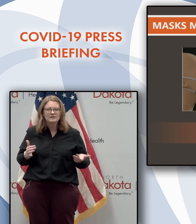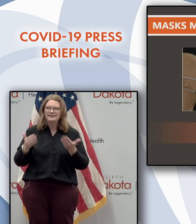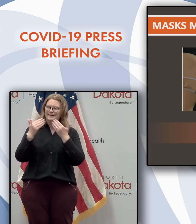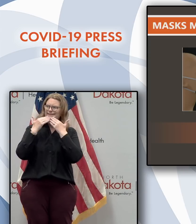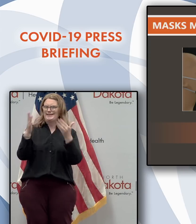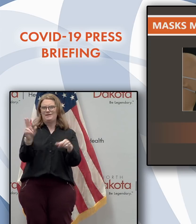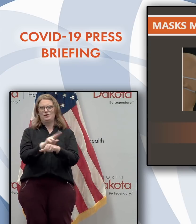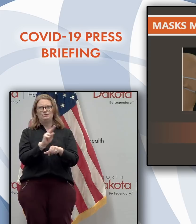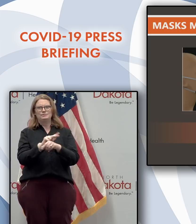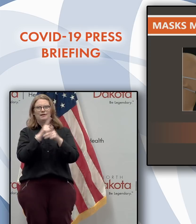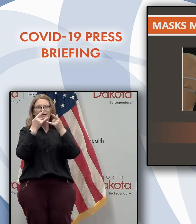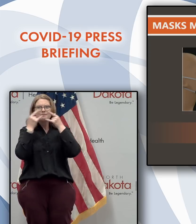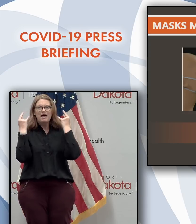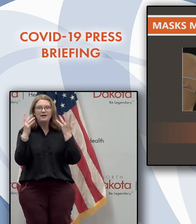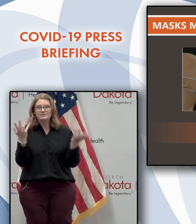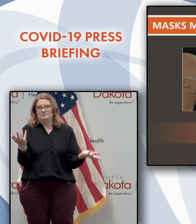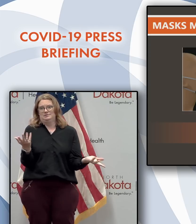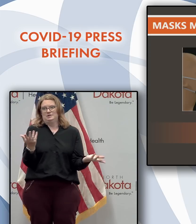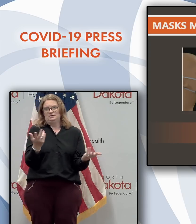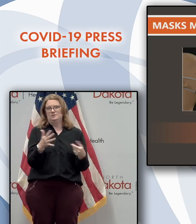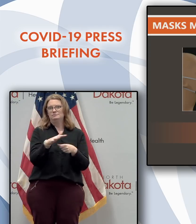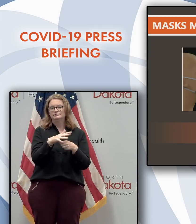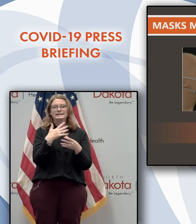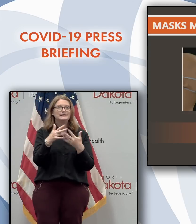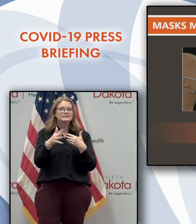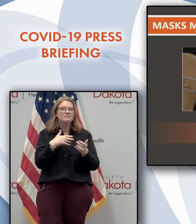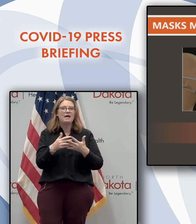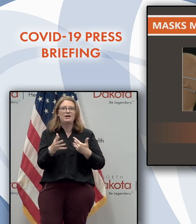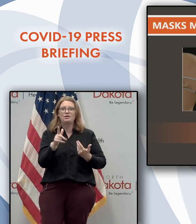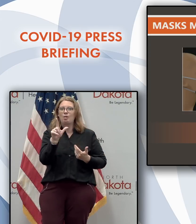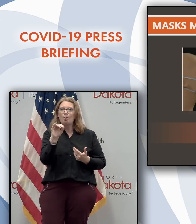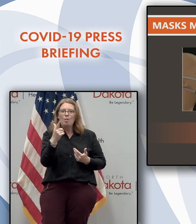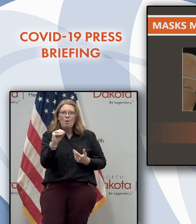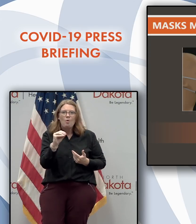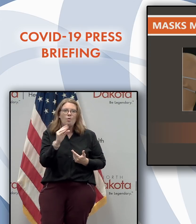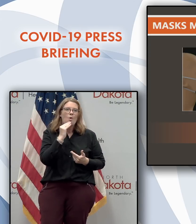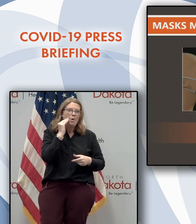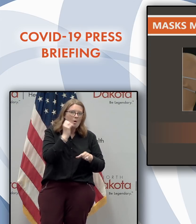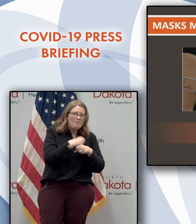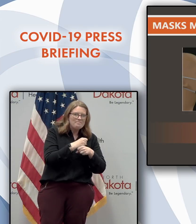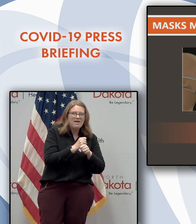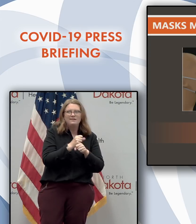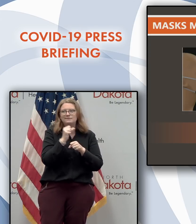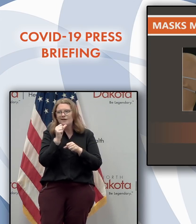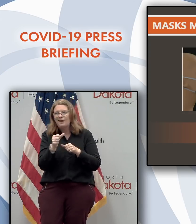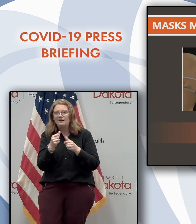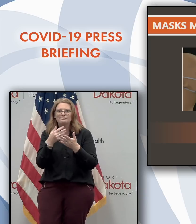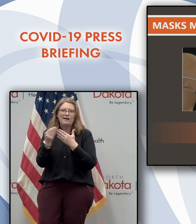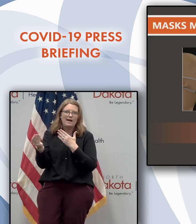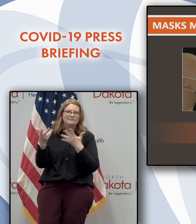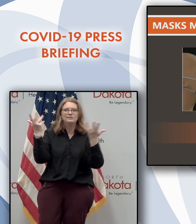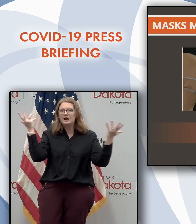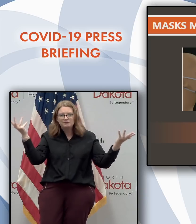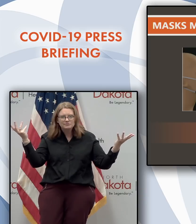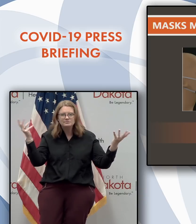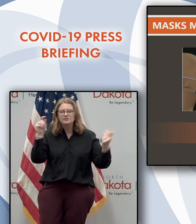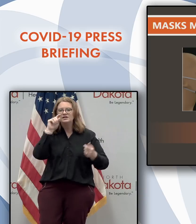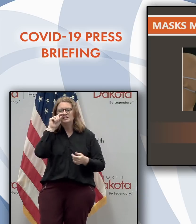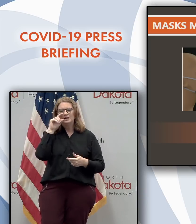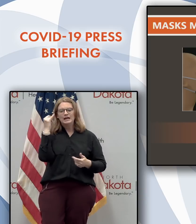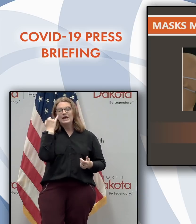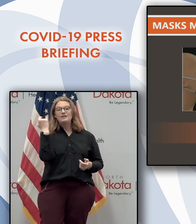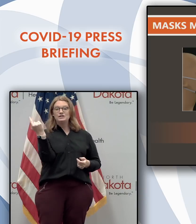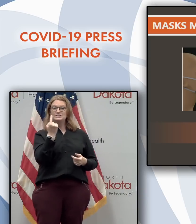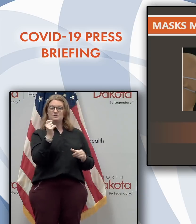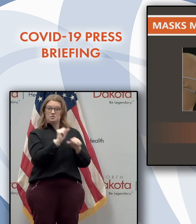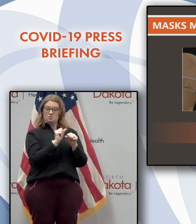wearing any kind of mask. Whatever logo, whatever quality, homemade, not homemade, whatever it is. And of course, if you're someone who is